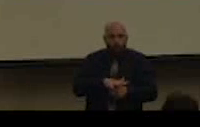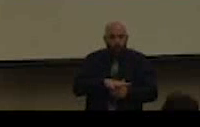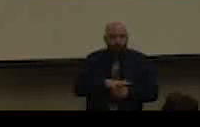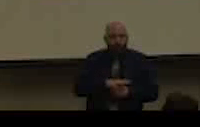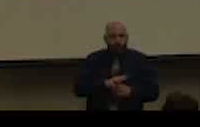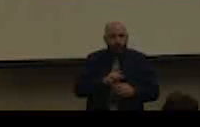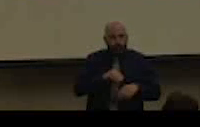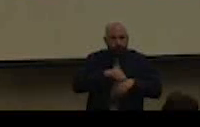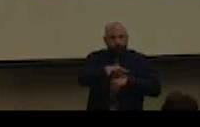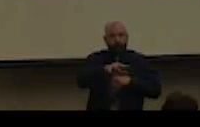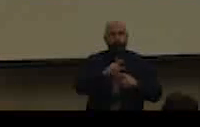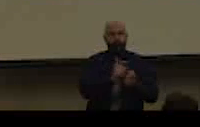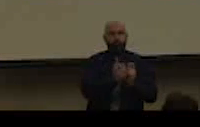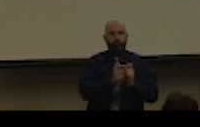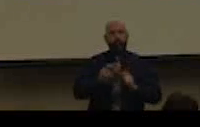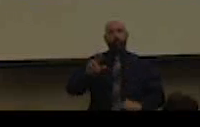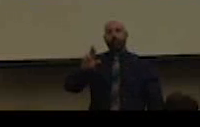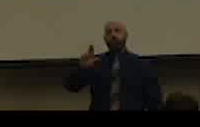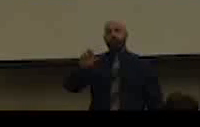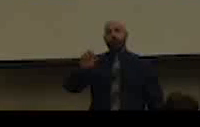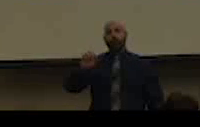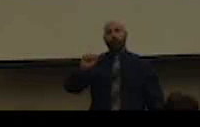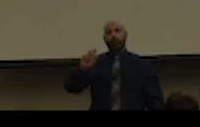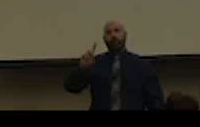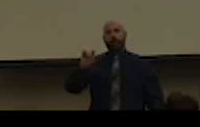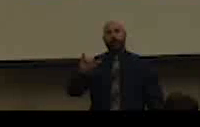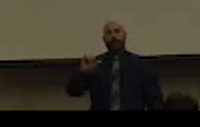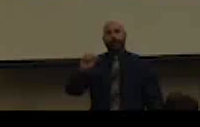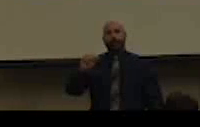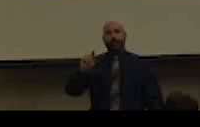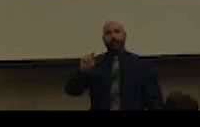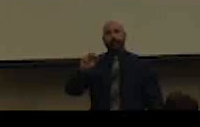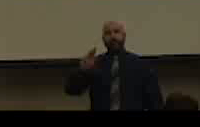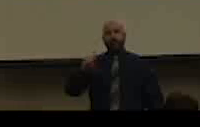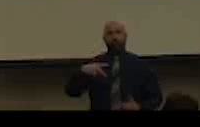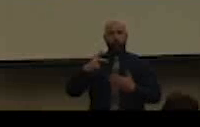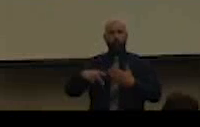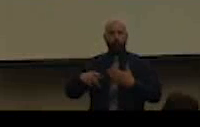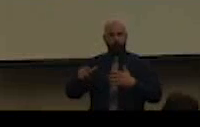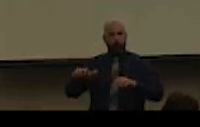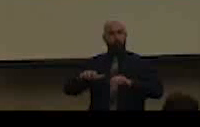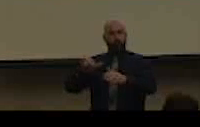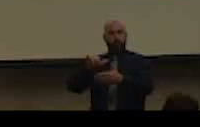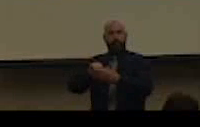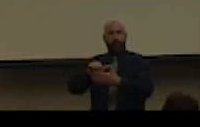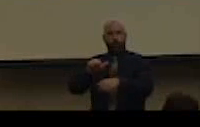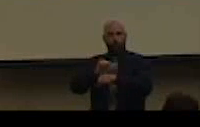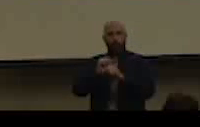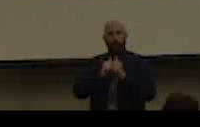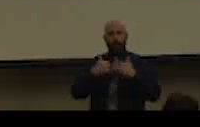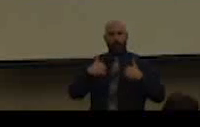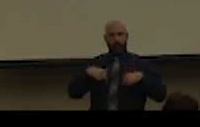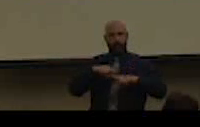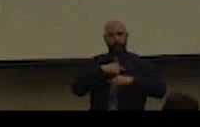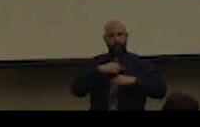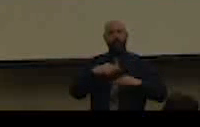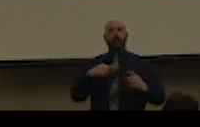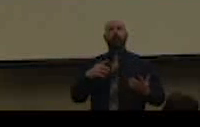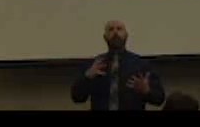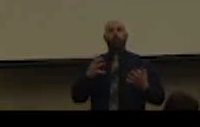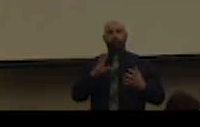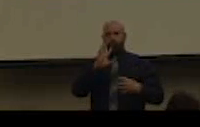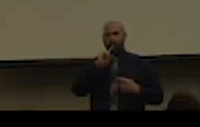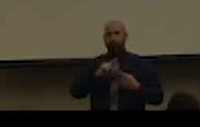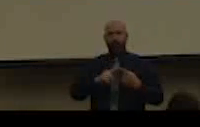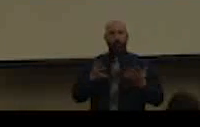doing that. They are learning and figuring out this work with us. I want to talk to you about what it looks like for them to have a plan for access to quality and